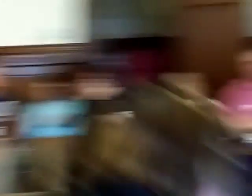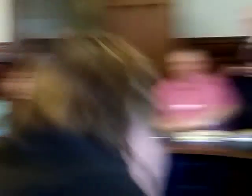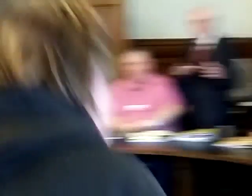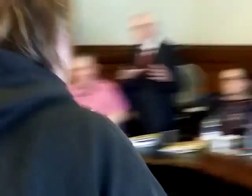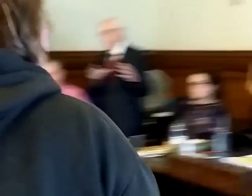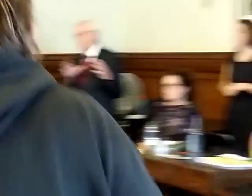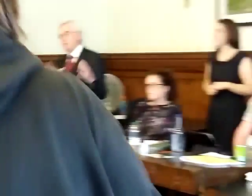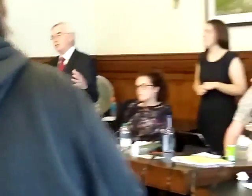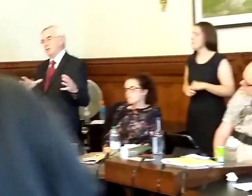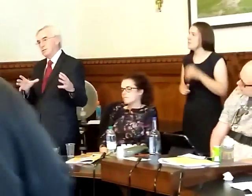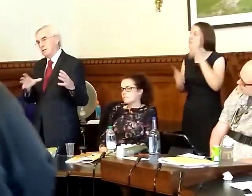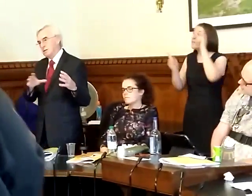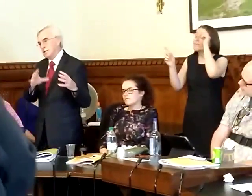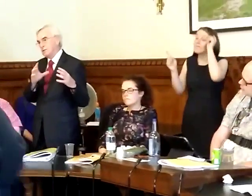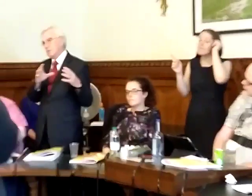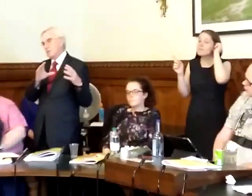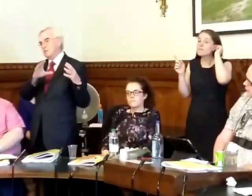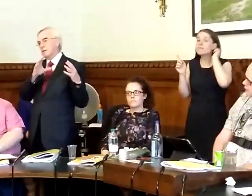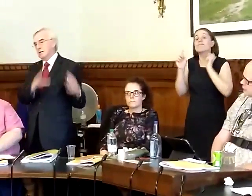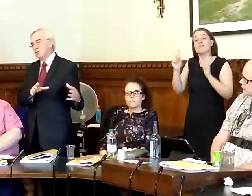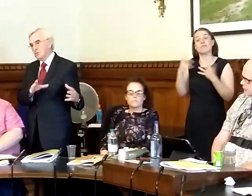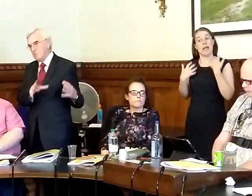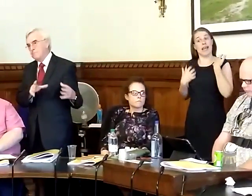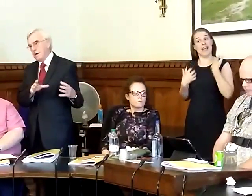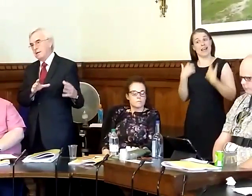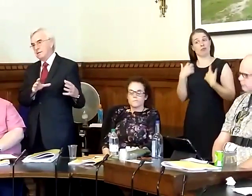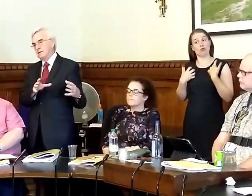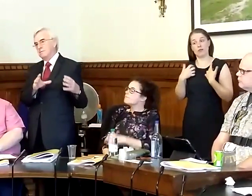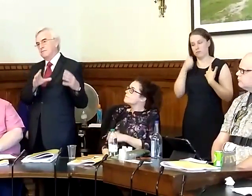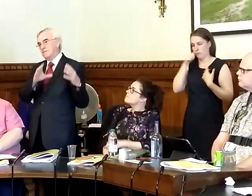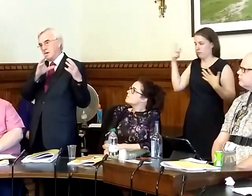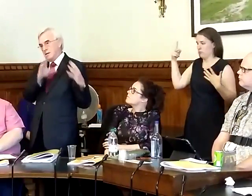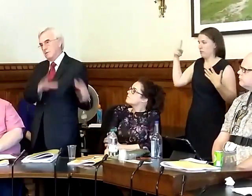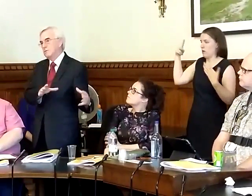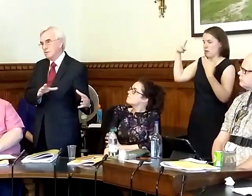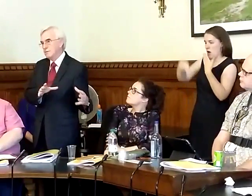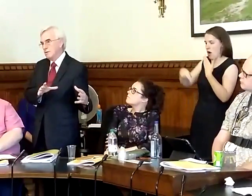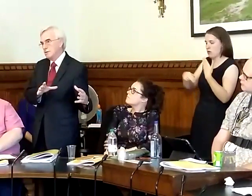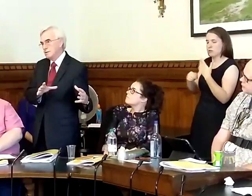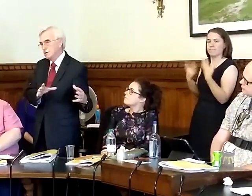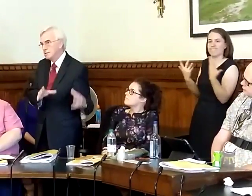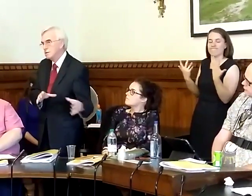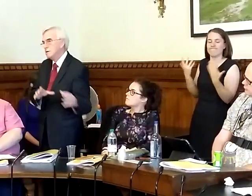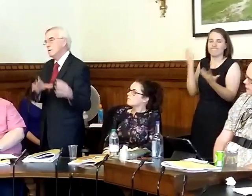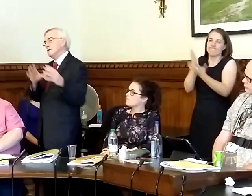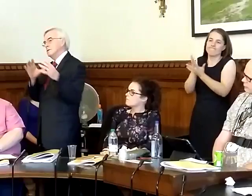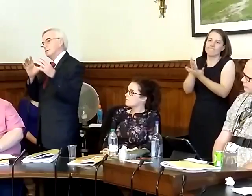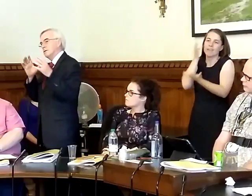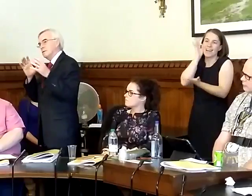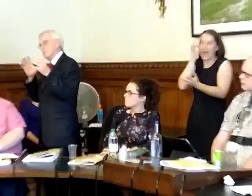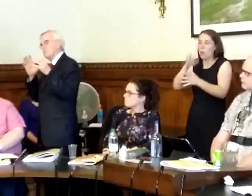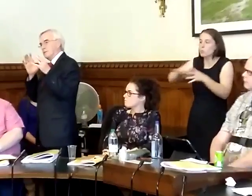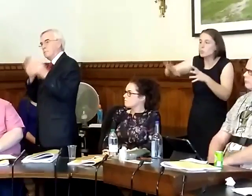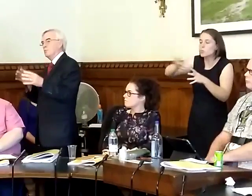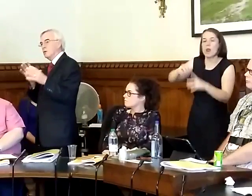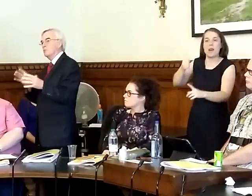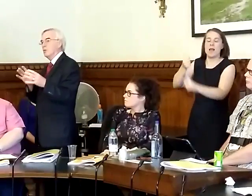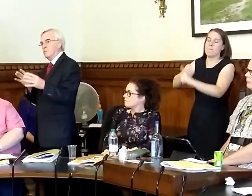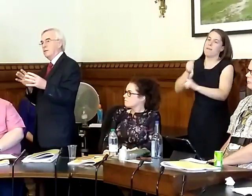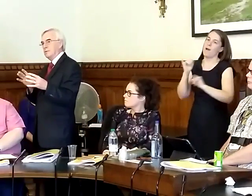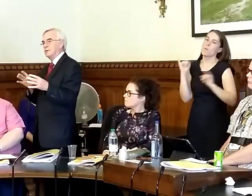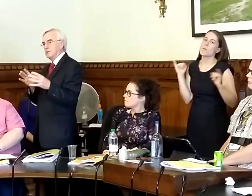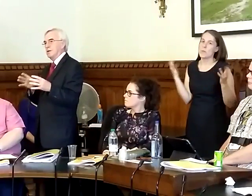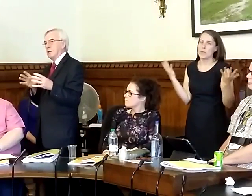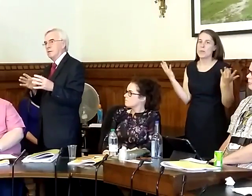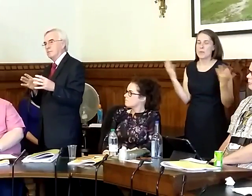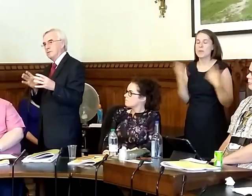do, what's interesting is as the cuts are impacting via local authorities, more